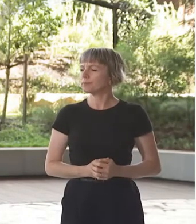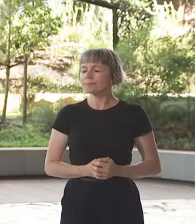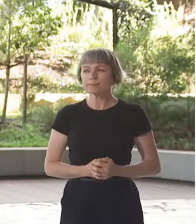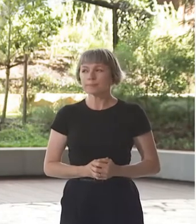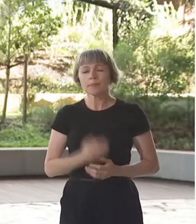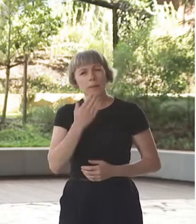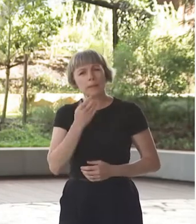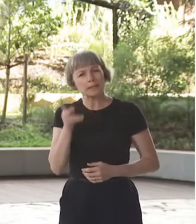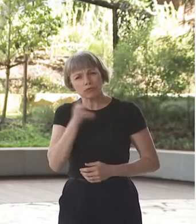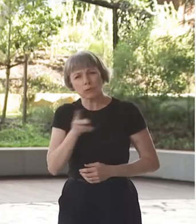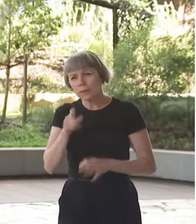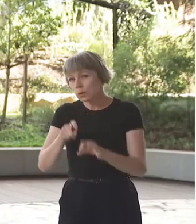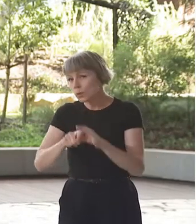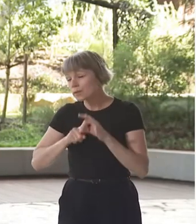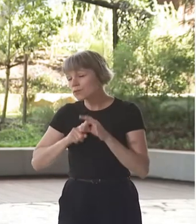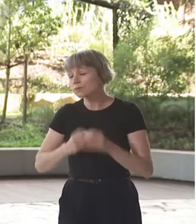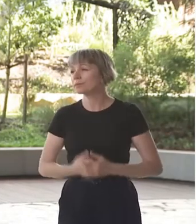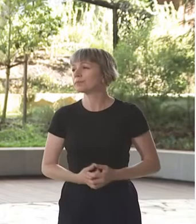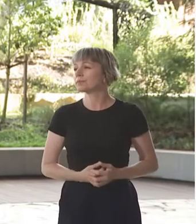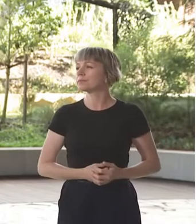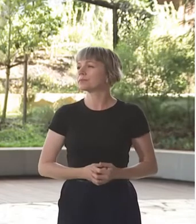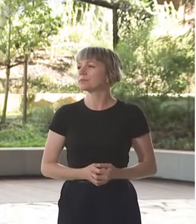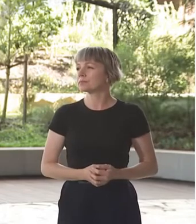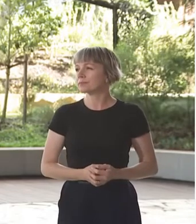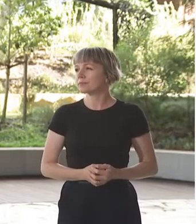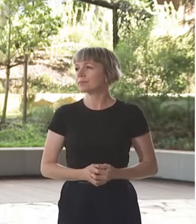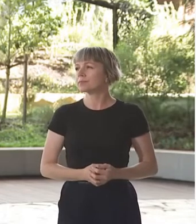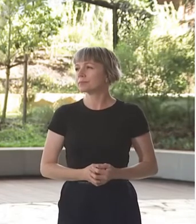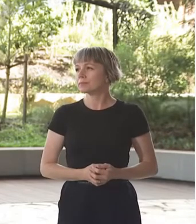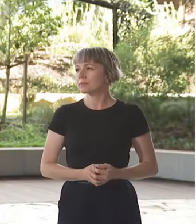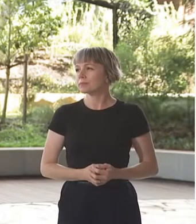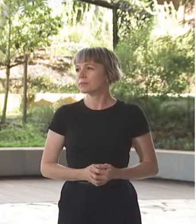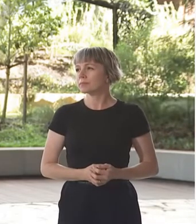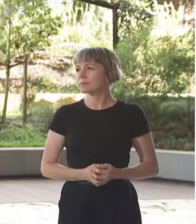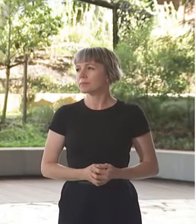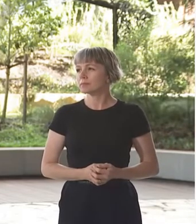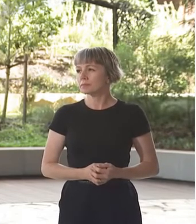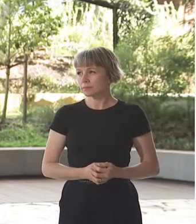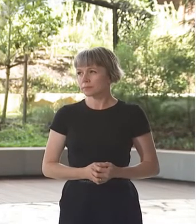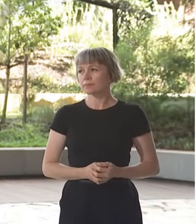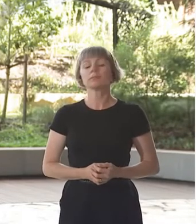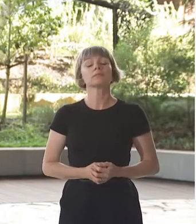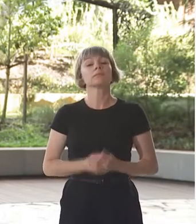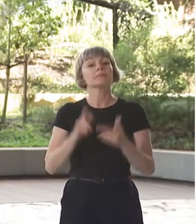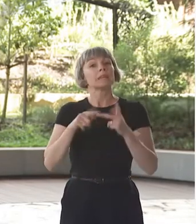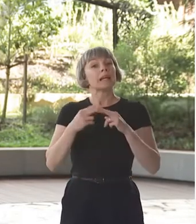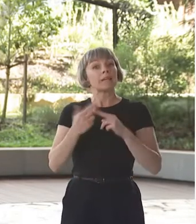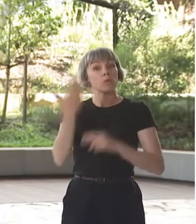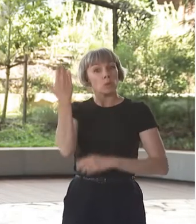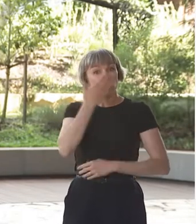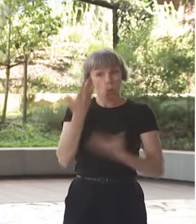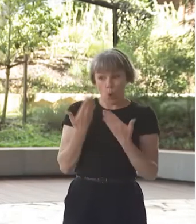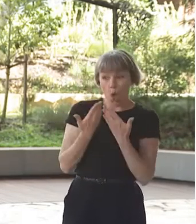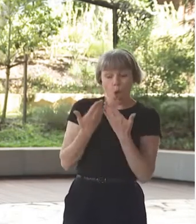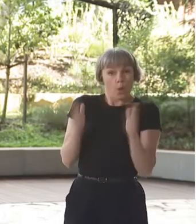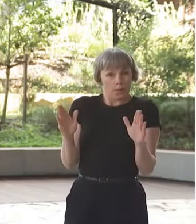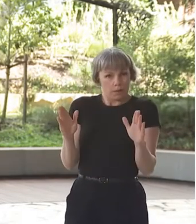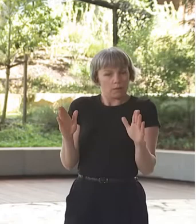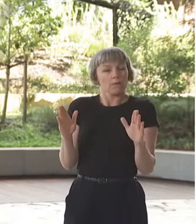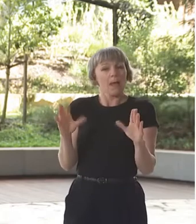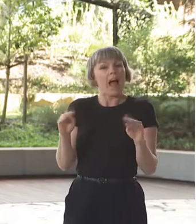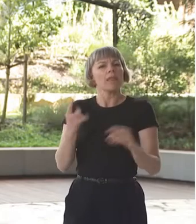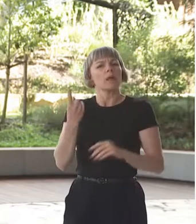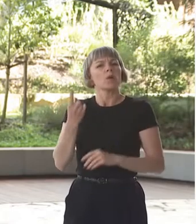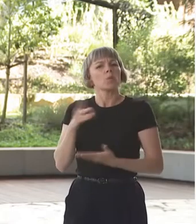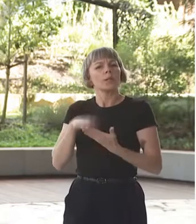Sorry, what was the question? I think COVID school closures are very common after Yeah. COVID cases. On a principle level, on a level of principle,